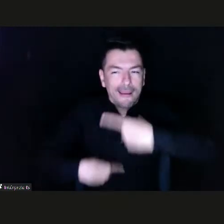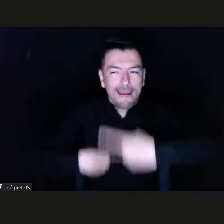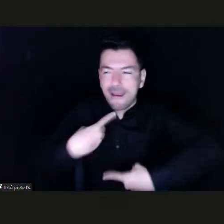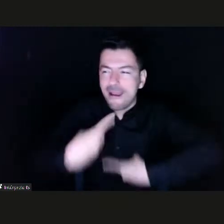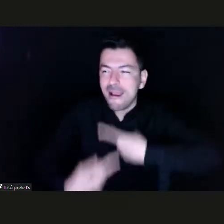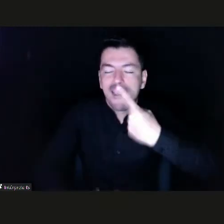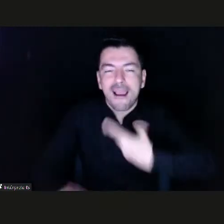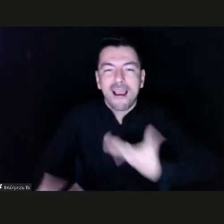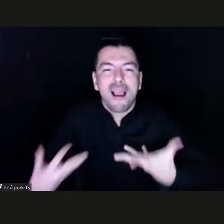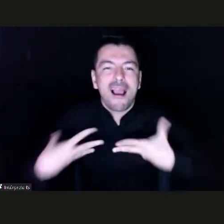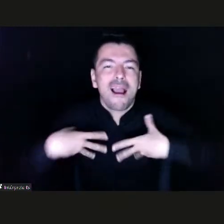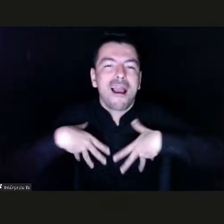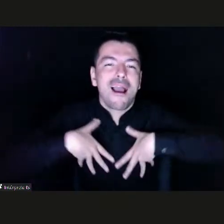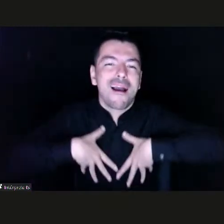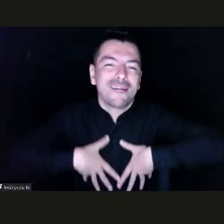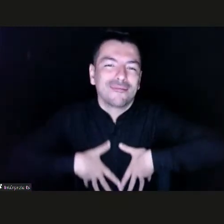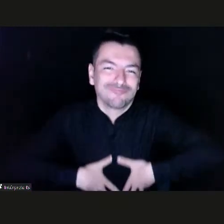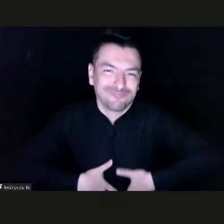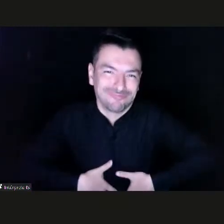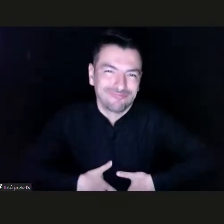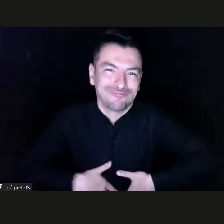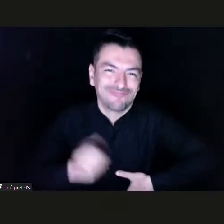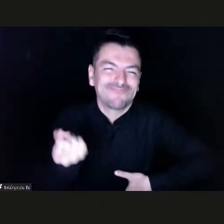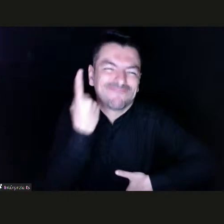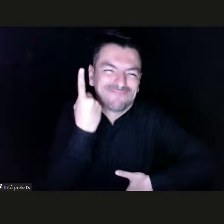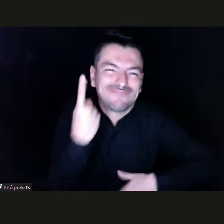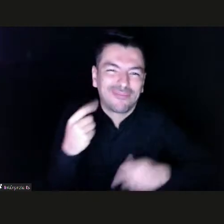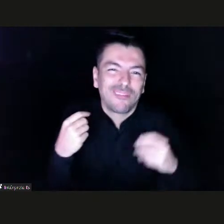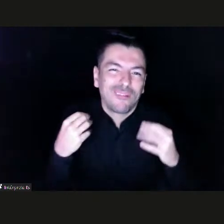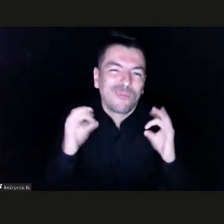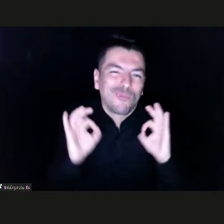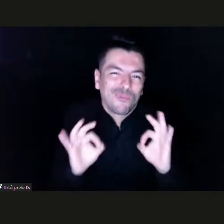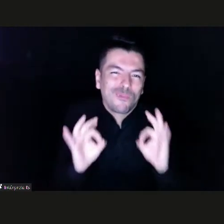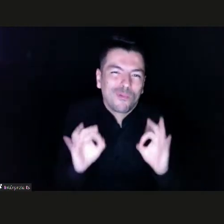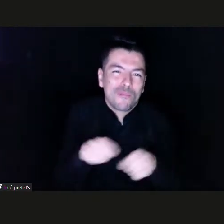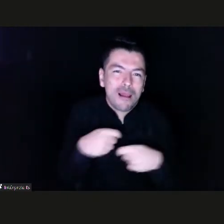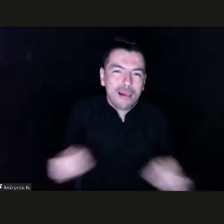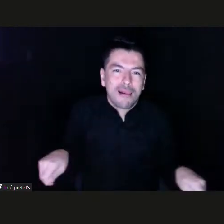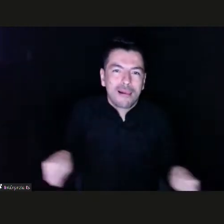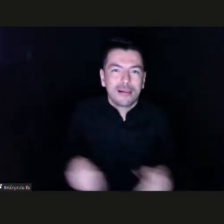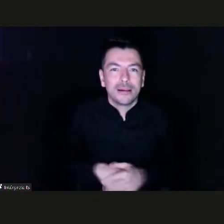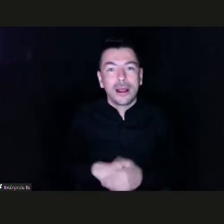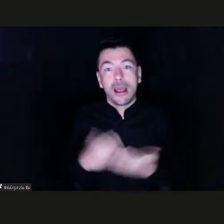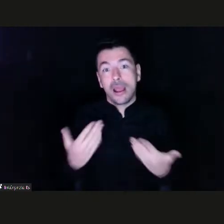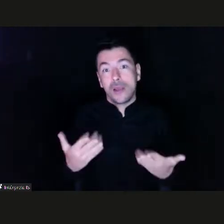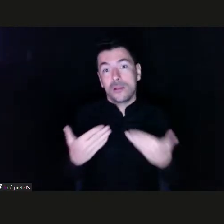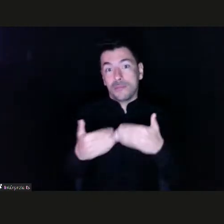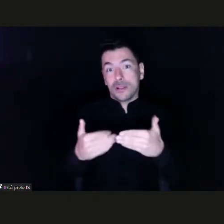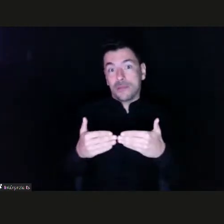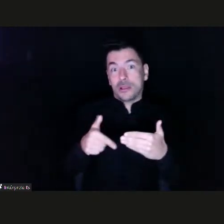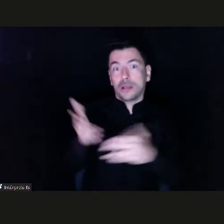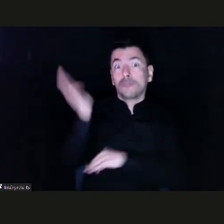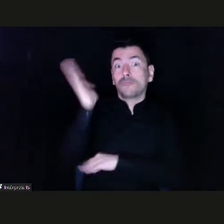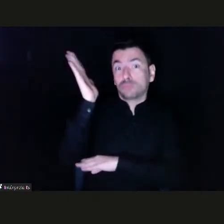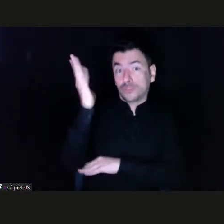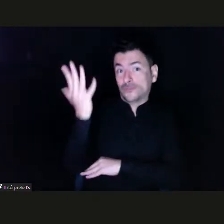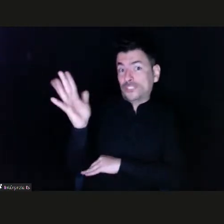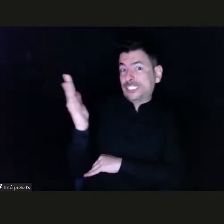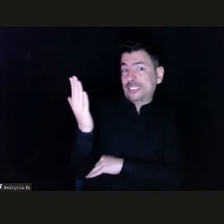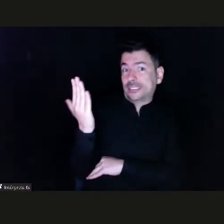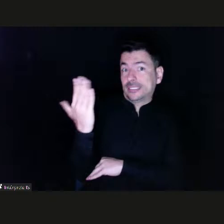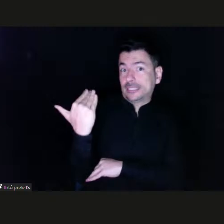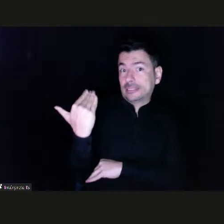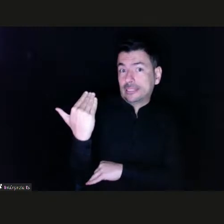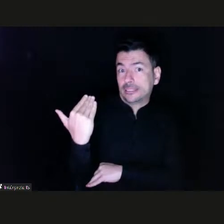multilateralism. This will take place in 2 weeks in Cartagena. We have a project which is called Strategic